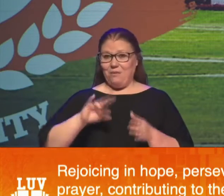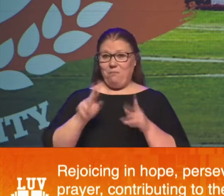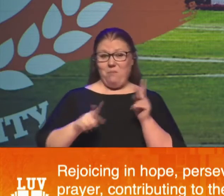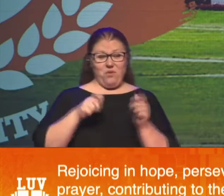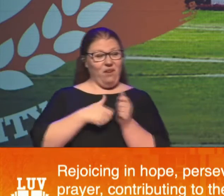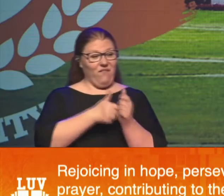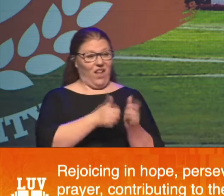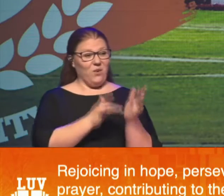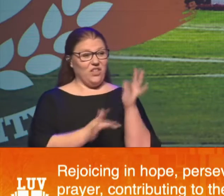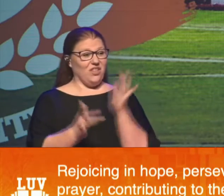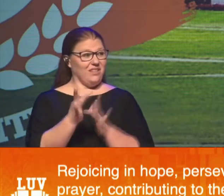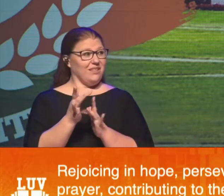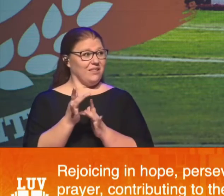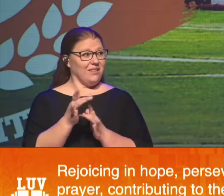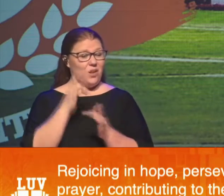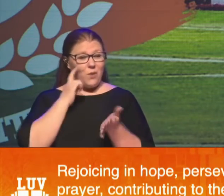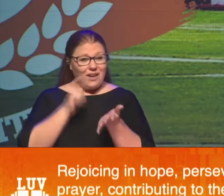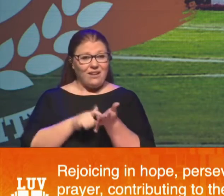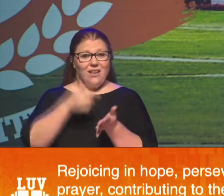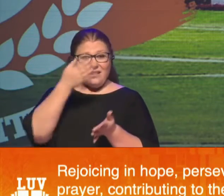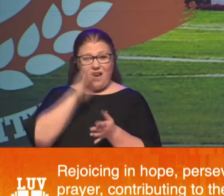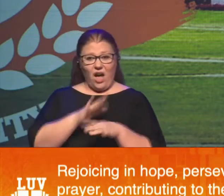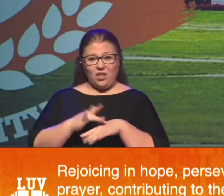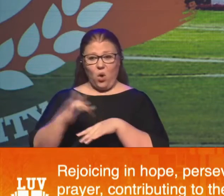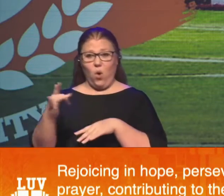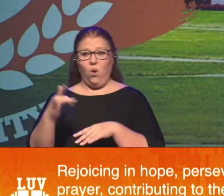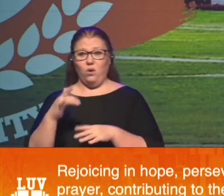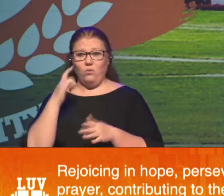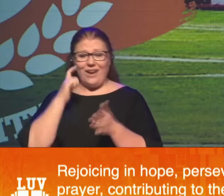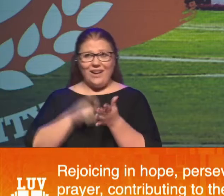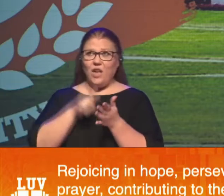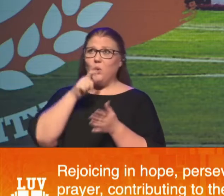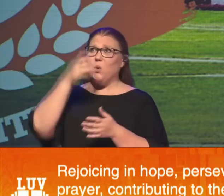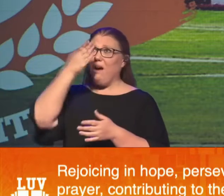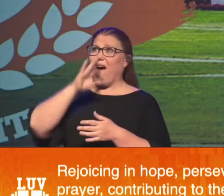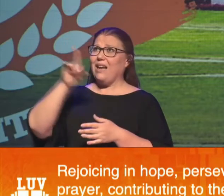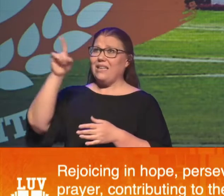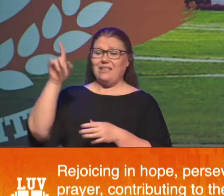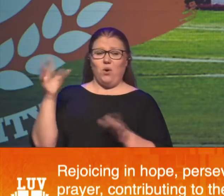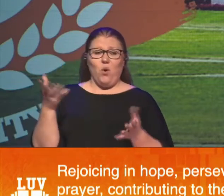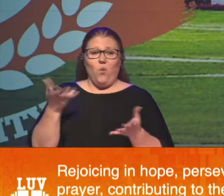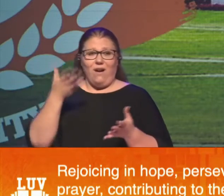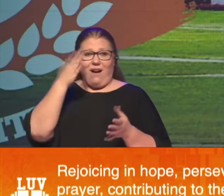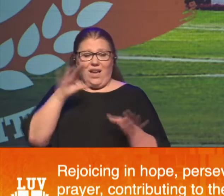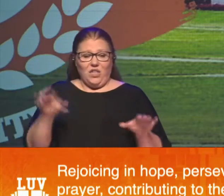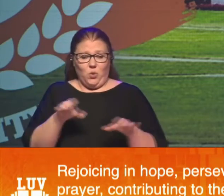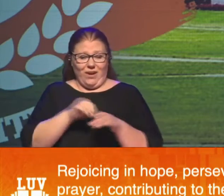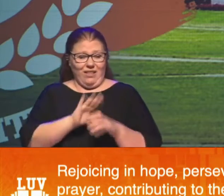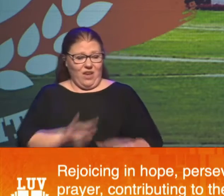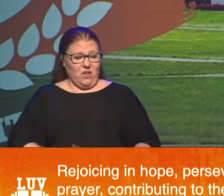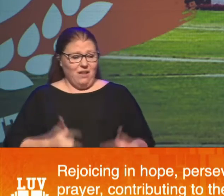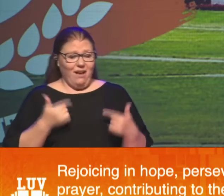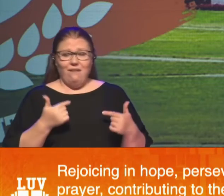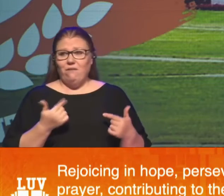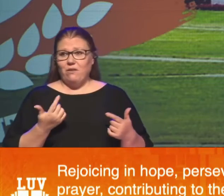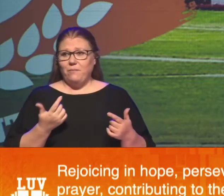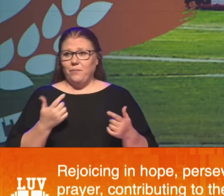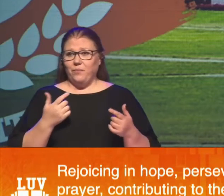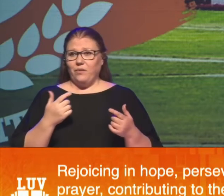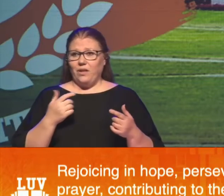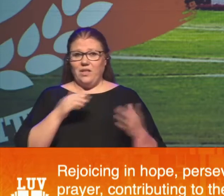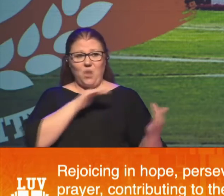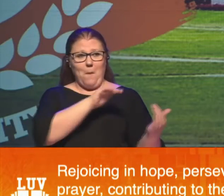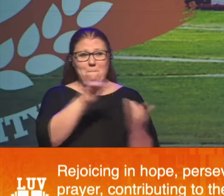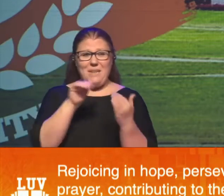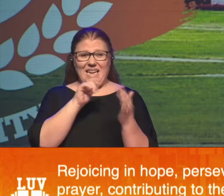Jesus, that kind of, he would say, recognize God's call, recognize who God is, what God is doing in their life. So meeting the needs of the saints